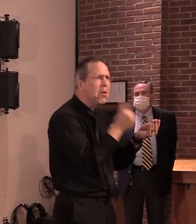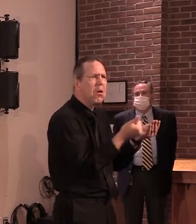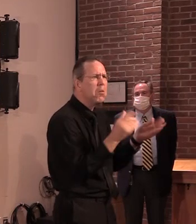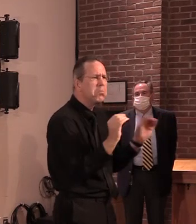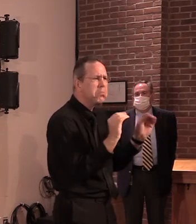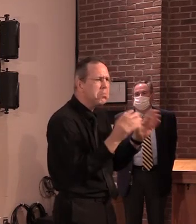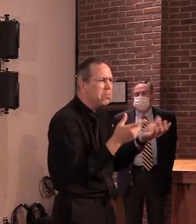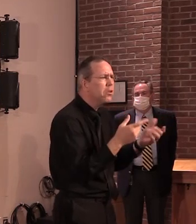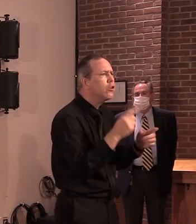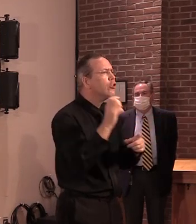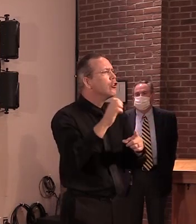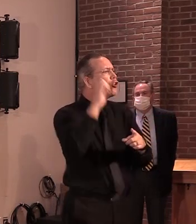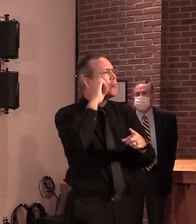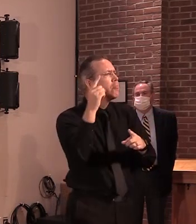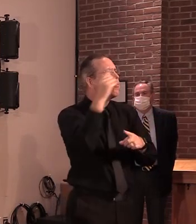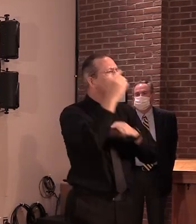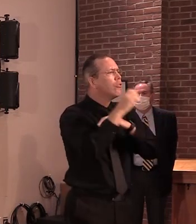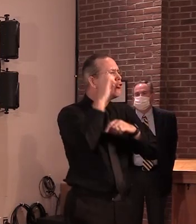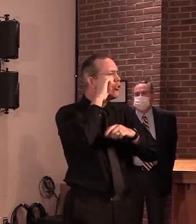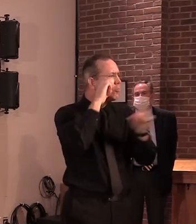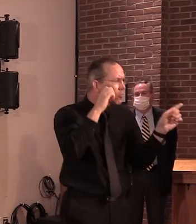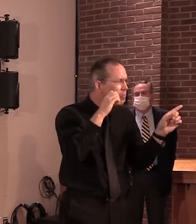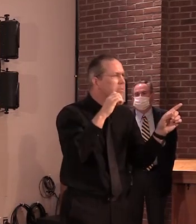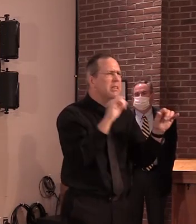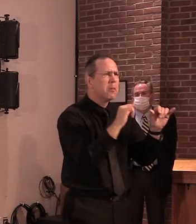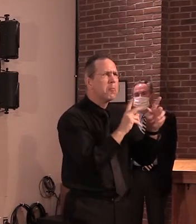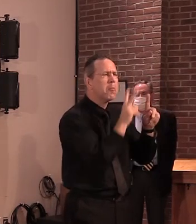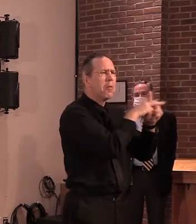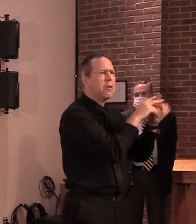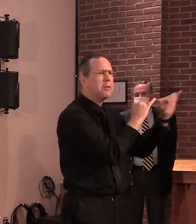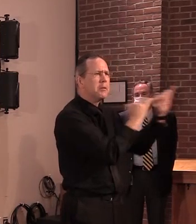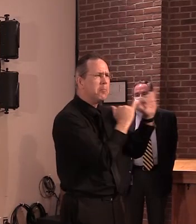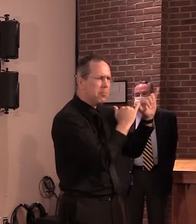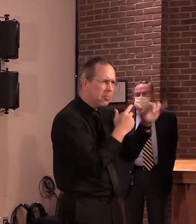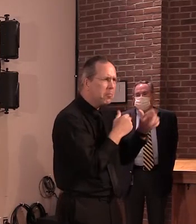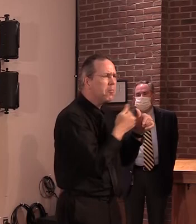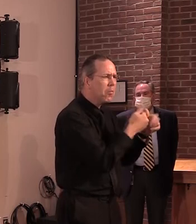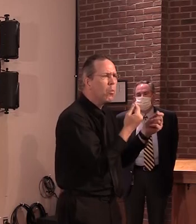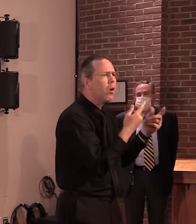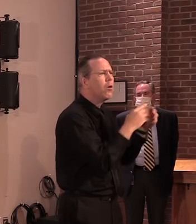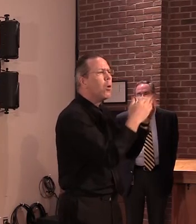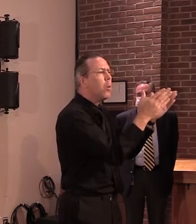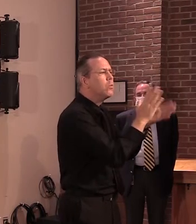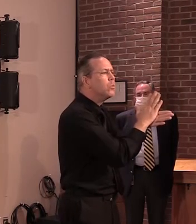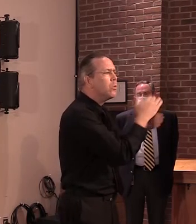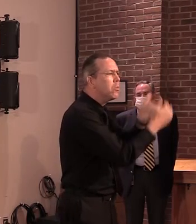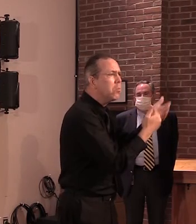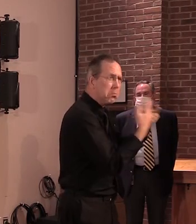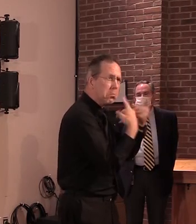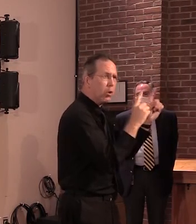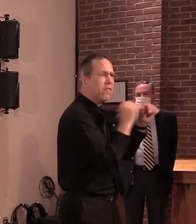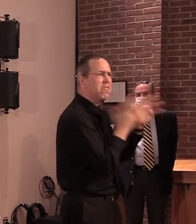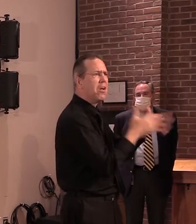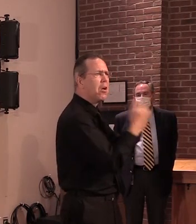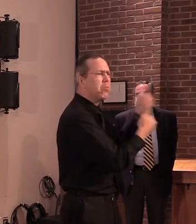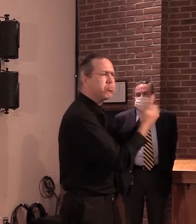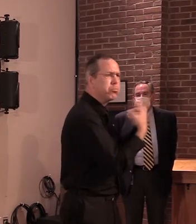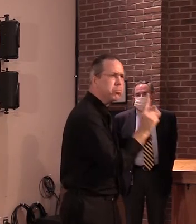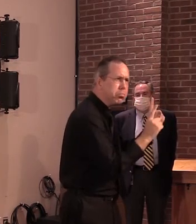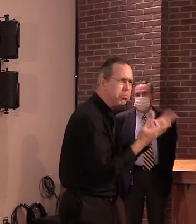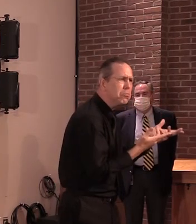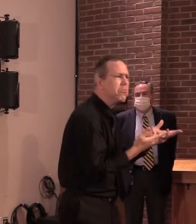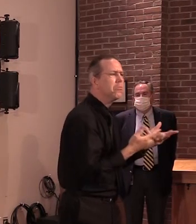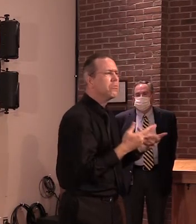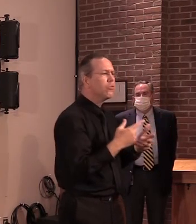levels like Vermont have enjoyed great success in reopening their schools. And it is the youngest children up to age